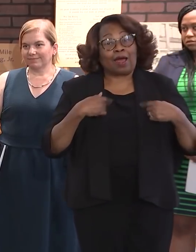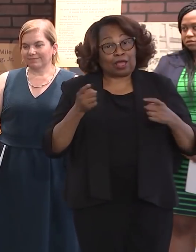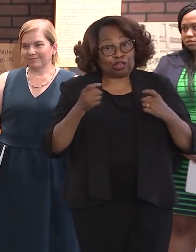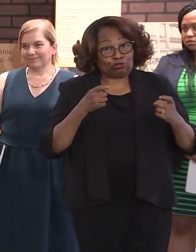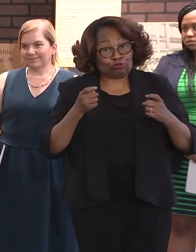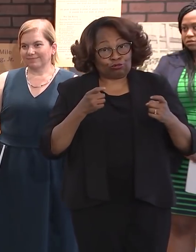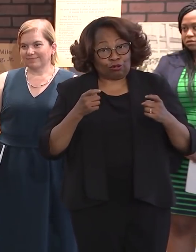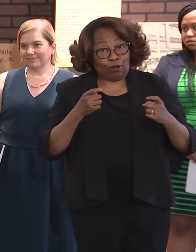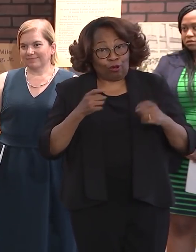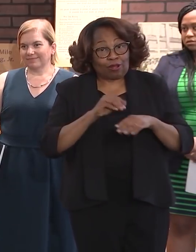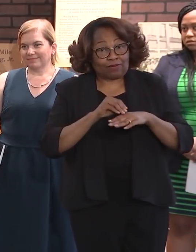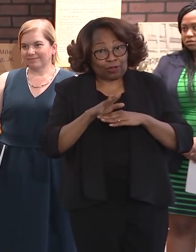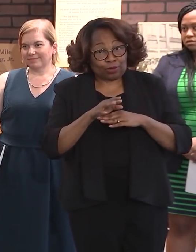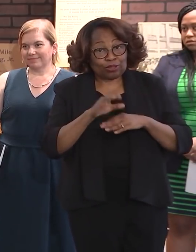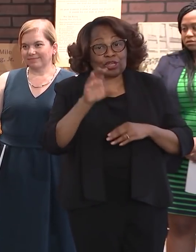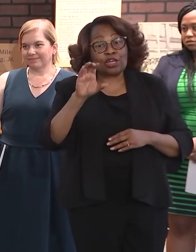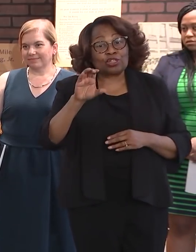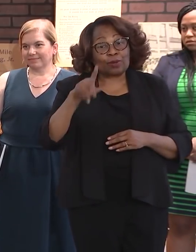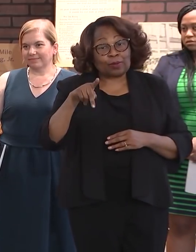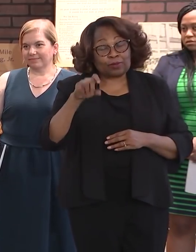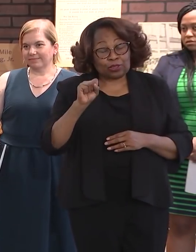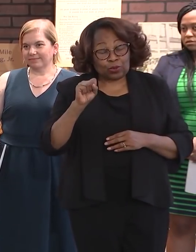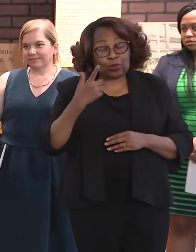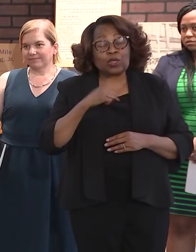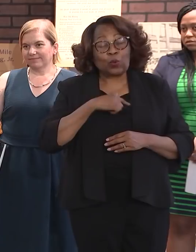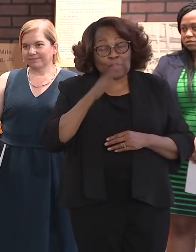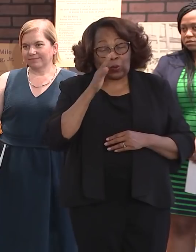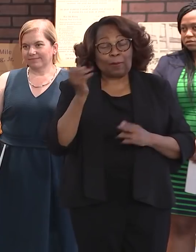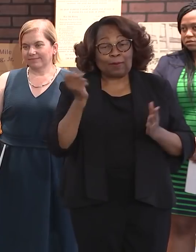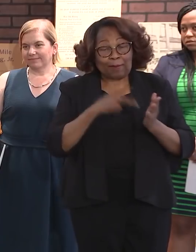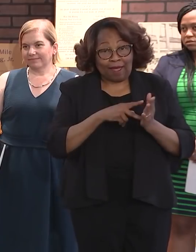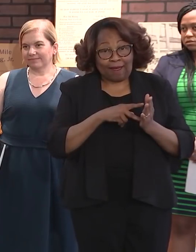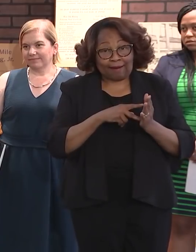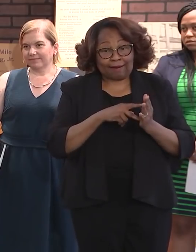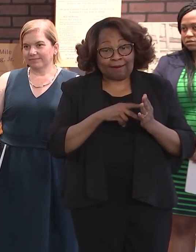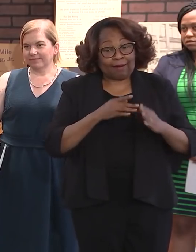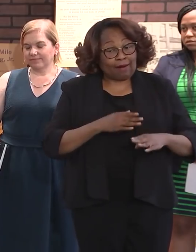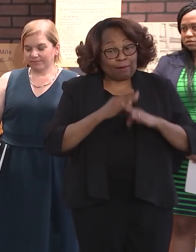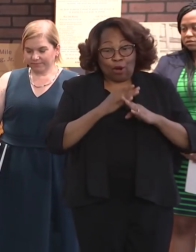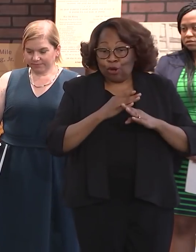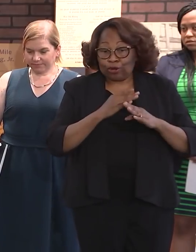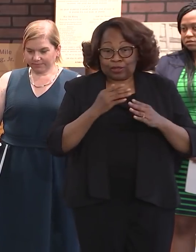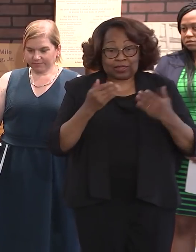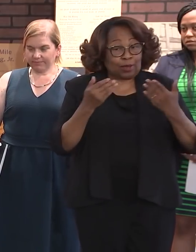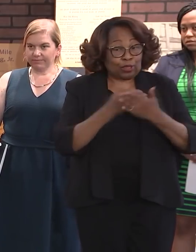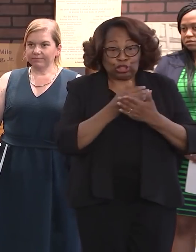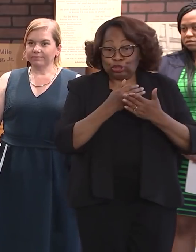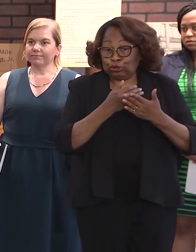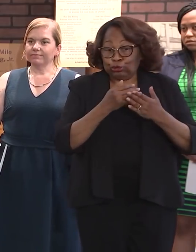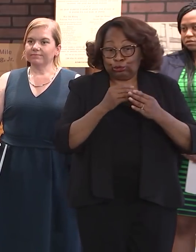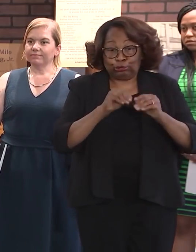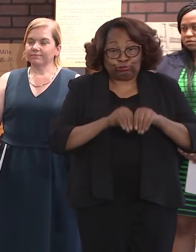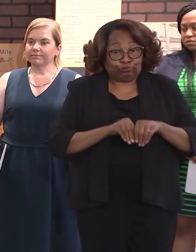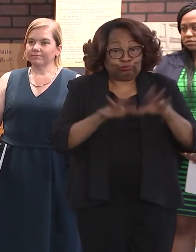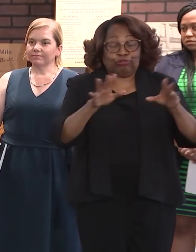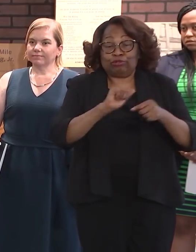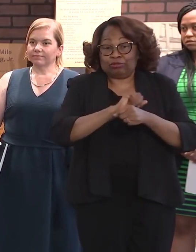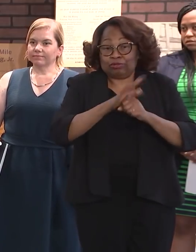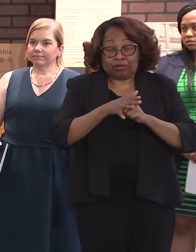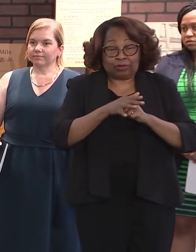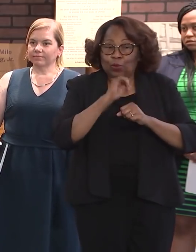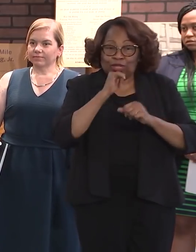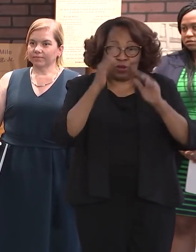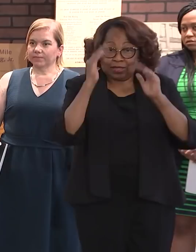and have influence over is Chicago Public Schools. We will be back. Barring some new epic surge, which we do not